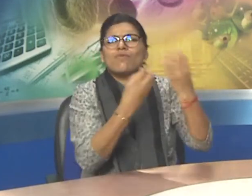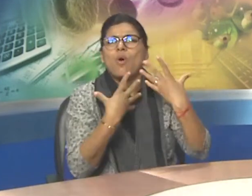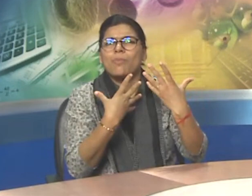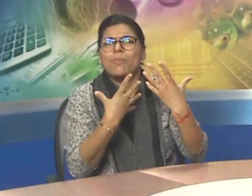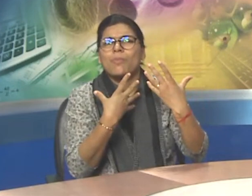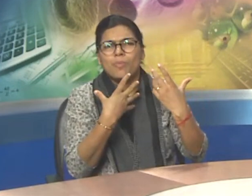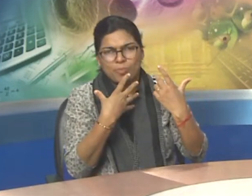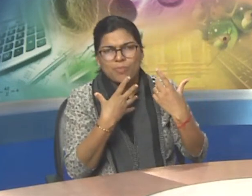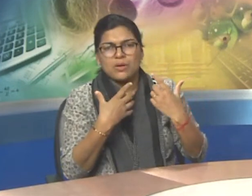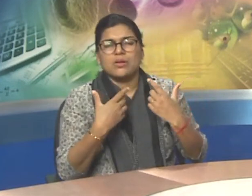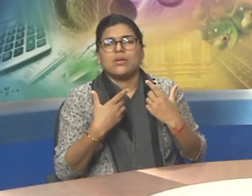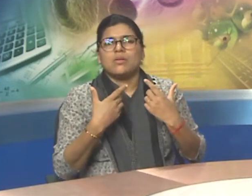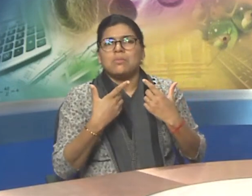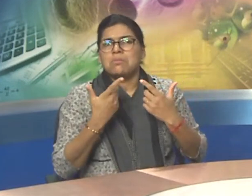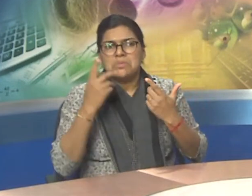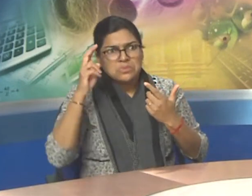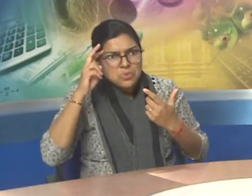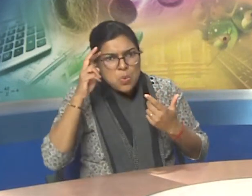So reference services are available,